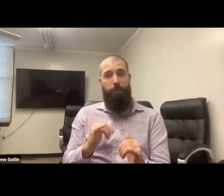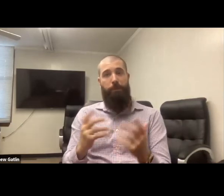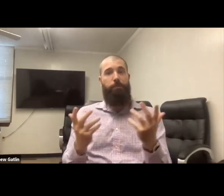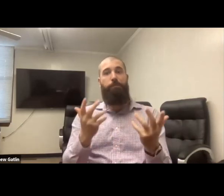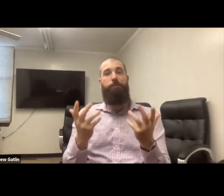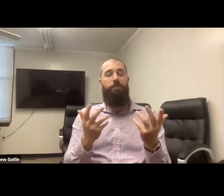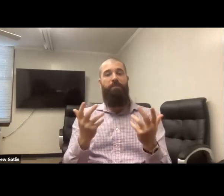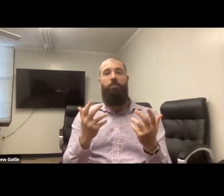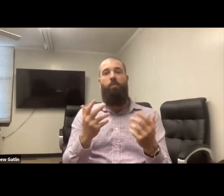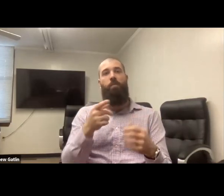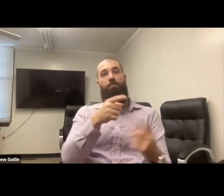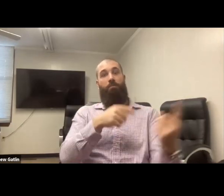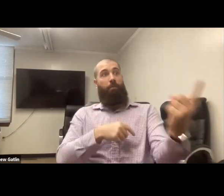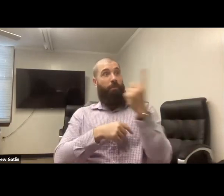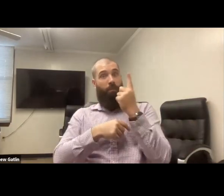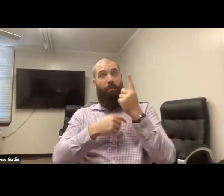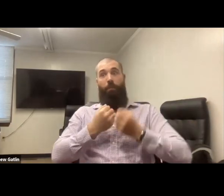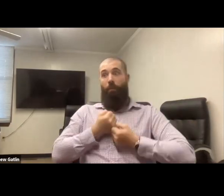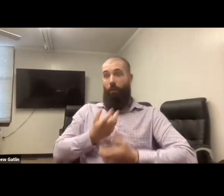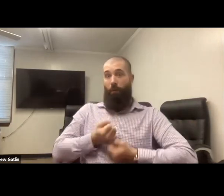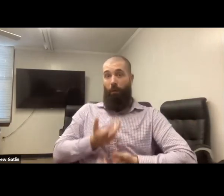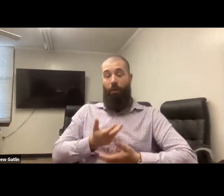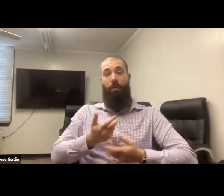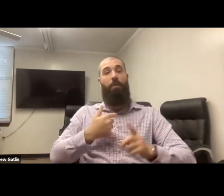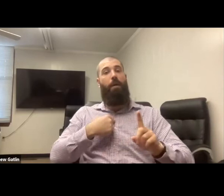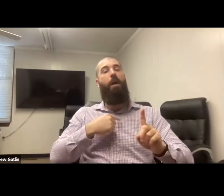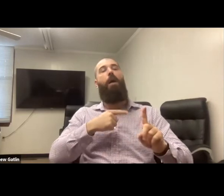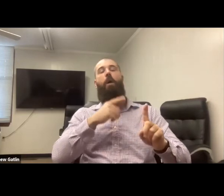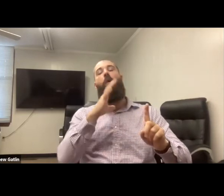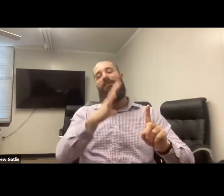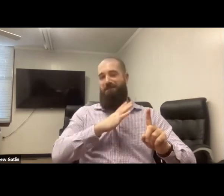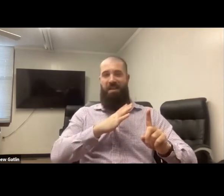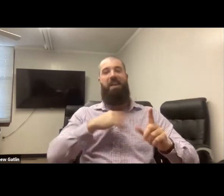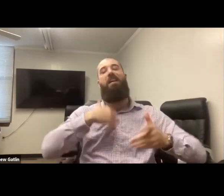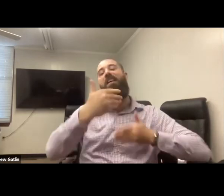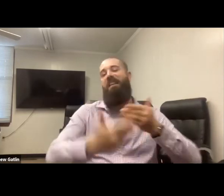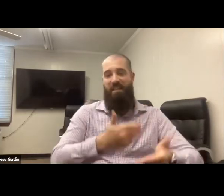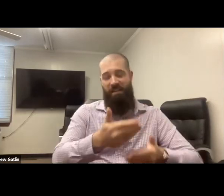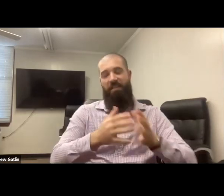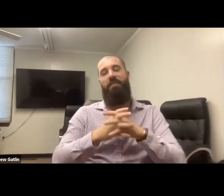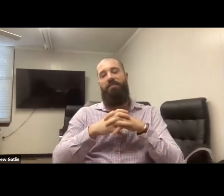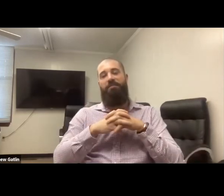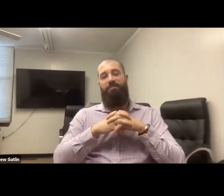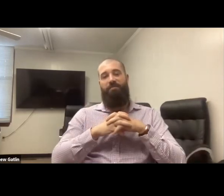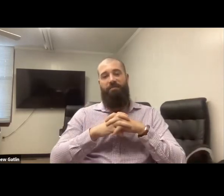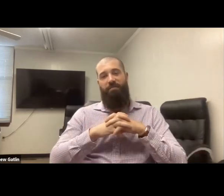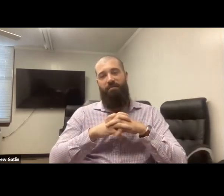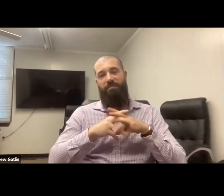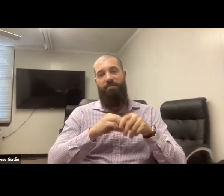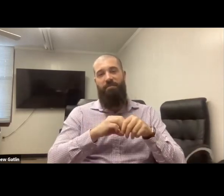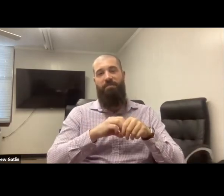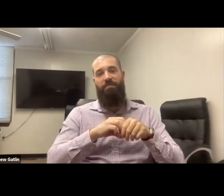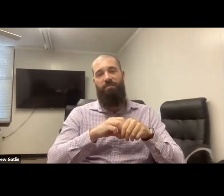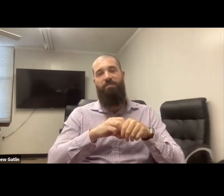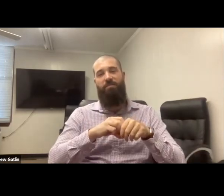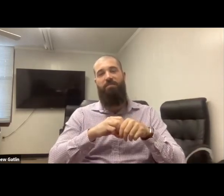sometimes when you say to the kid, are you okay? And they're like, oh, I'm great. I'm fine. And you're like, well, okay. And then later on they come to you and tell you. And then once they open up,